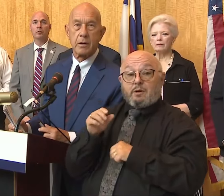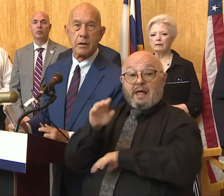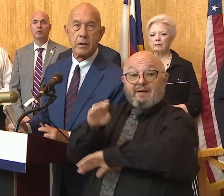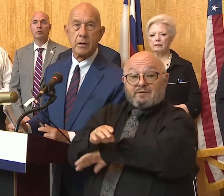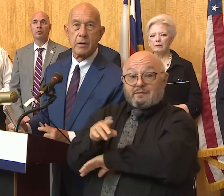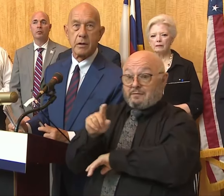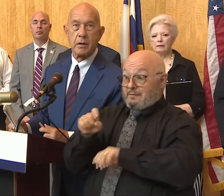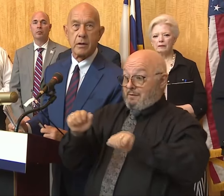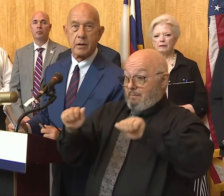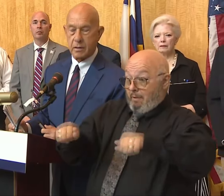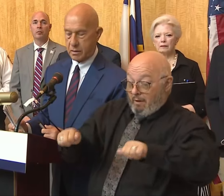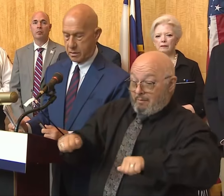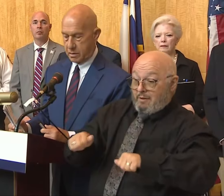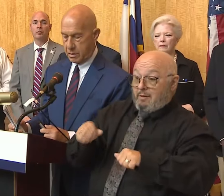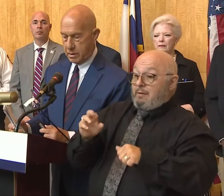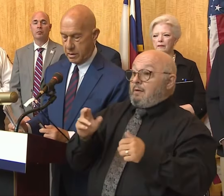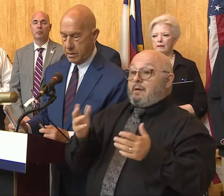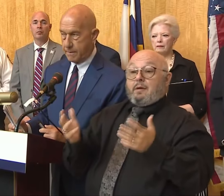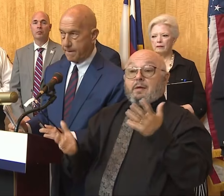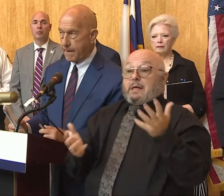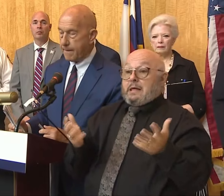there a chance? There's a few people we saw today